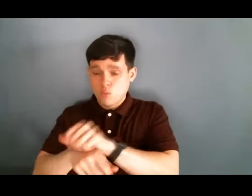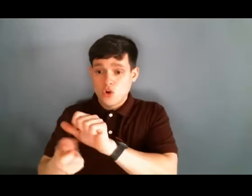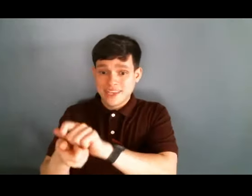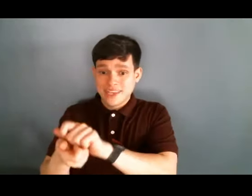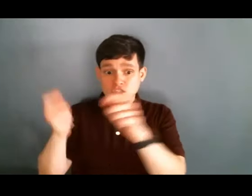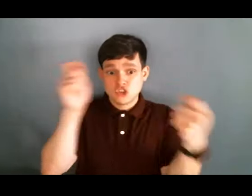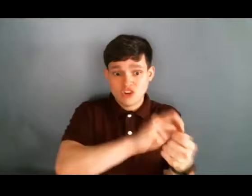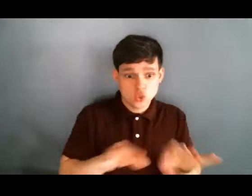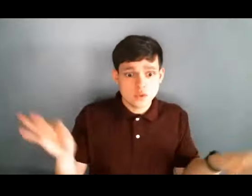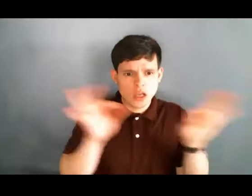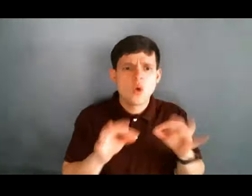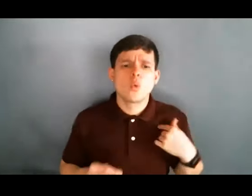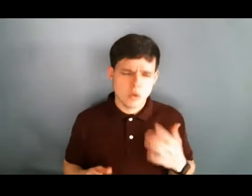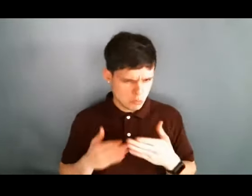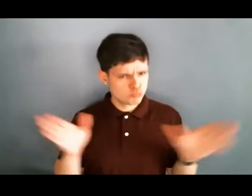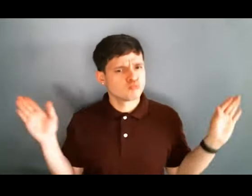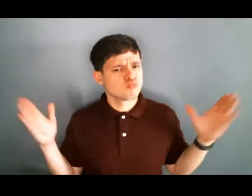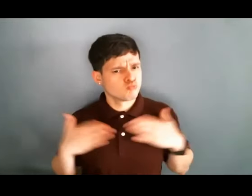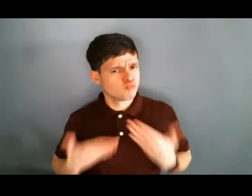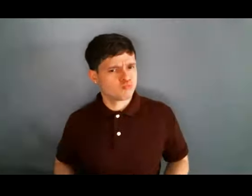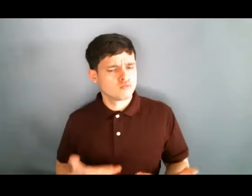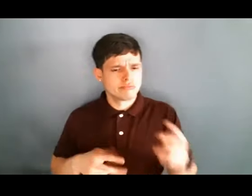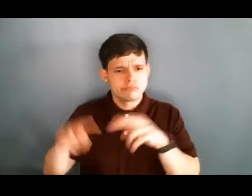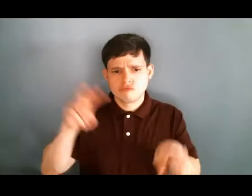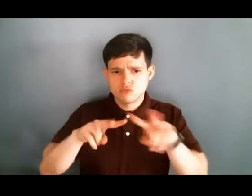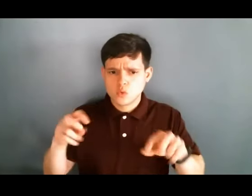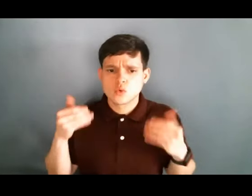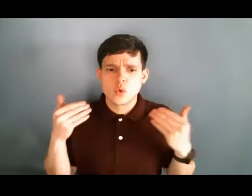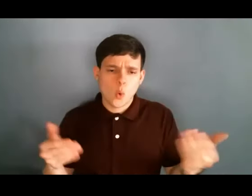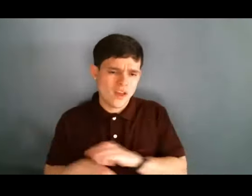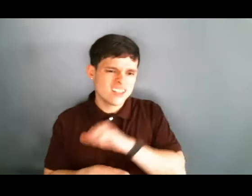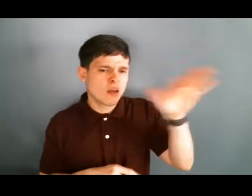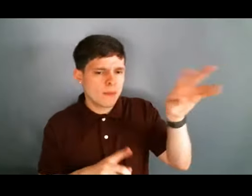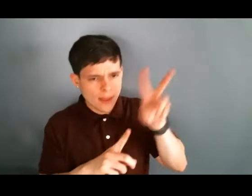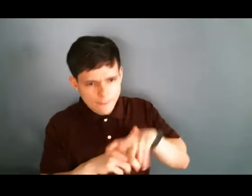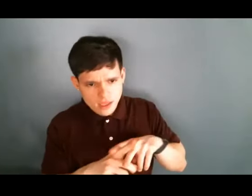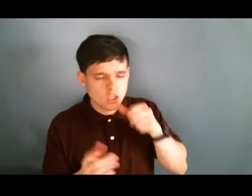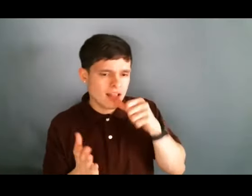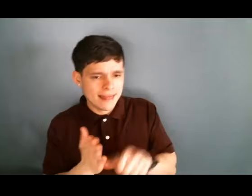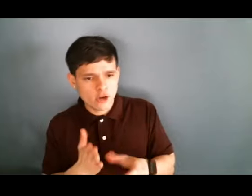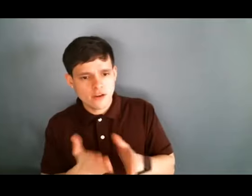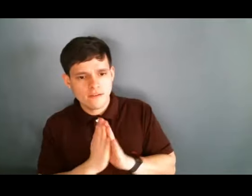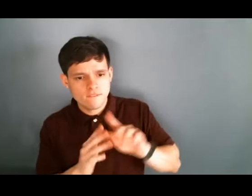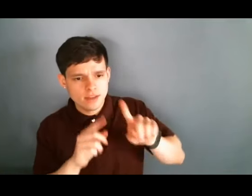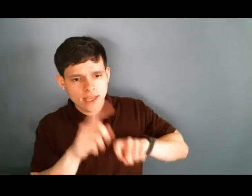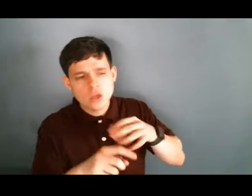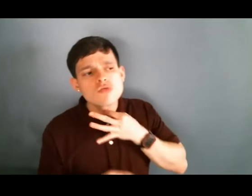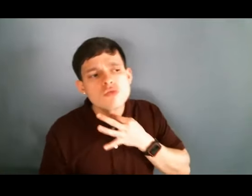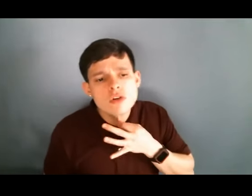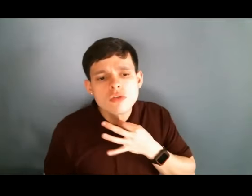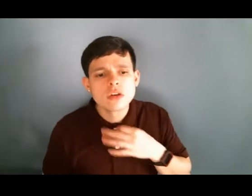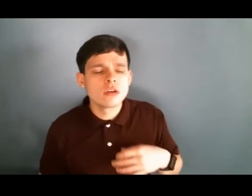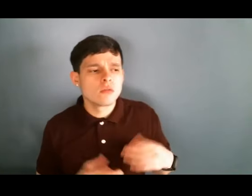to reviewing that in your proposal. So I would say go ahead and submit an application, a letter of inquiry, and we'd like to see, you